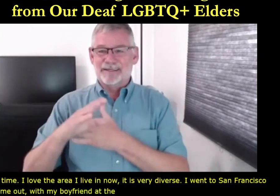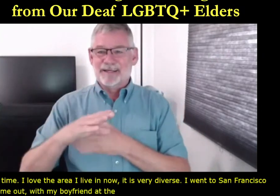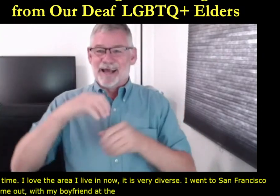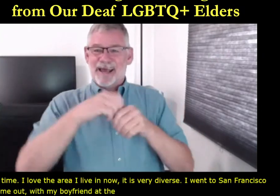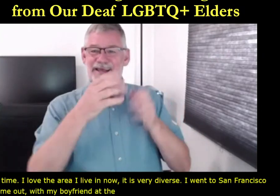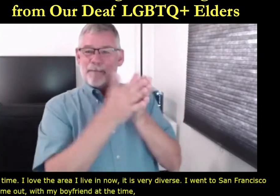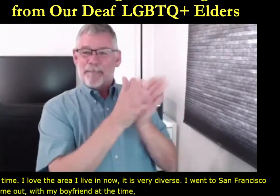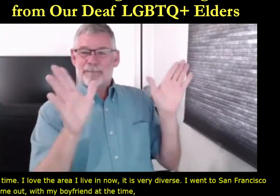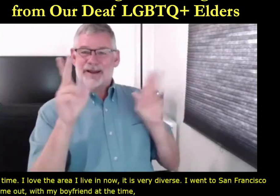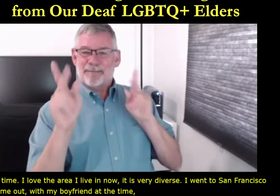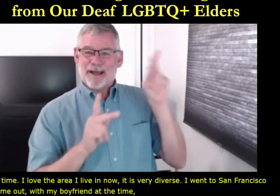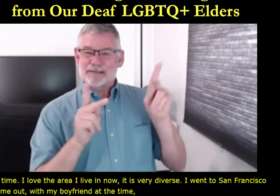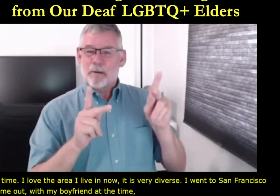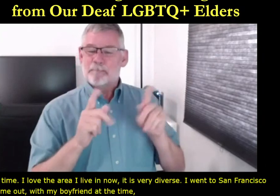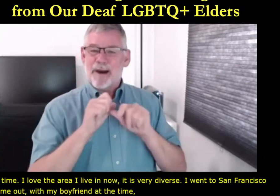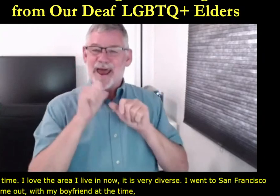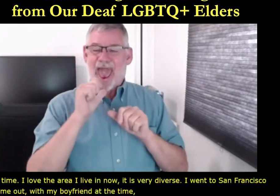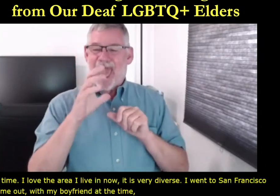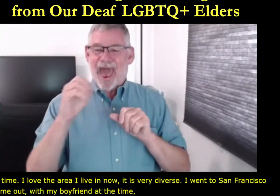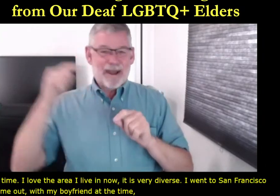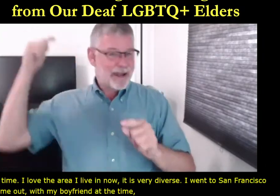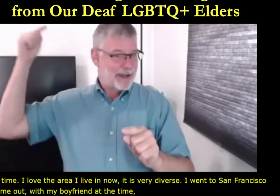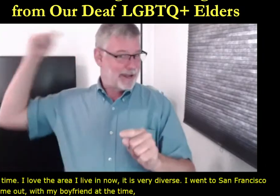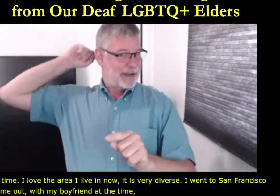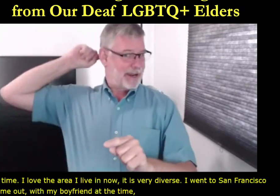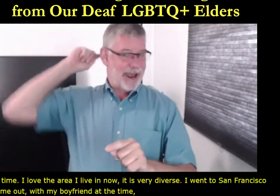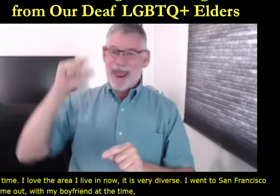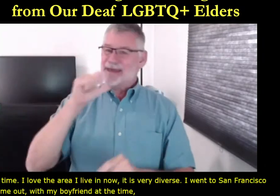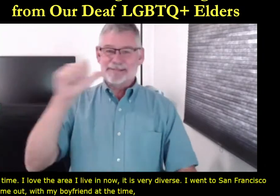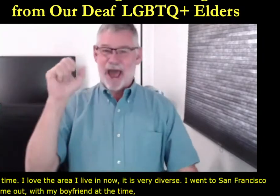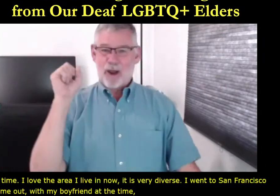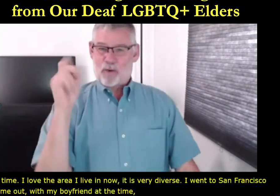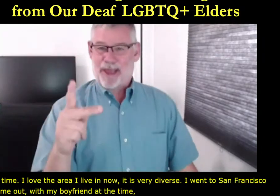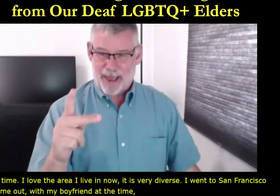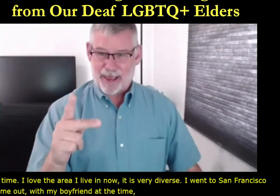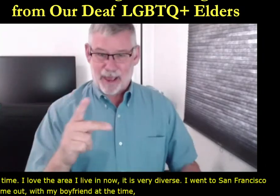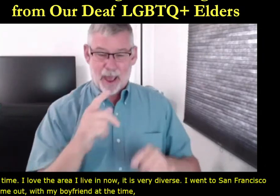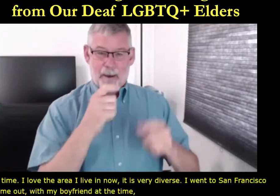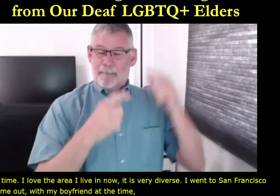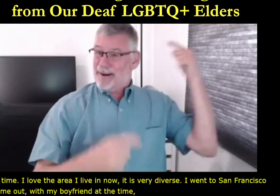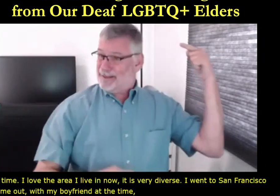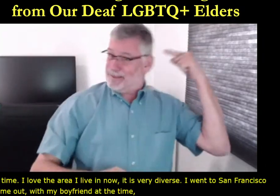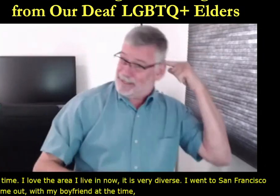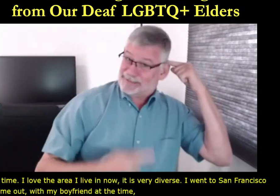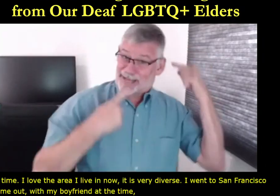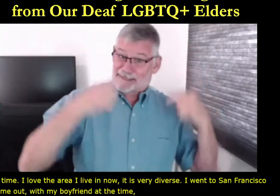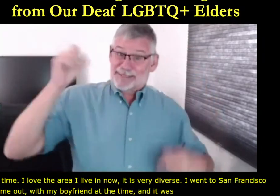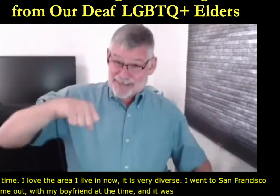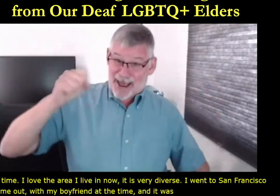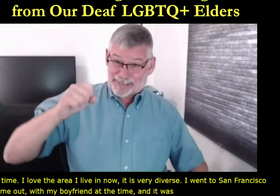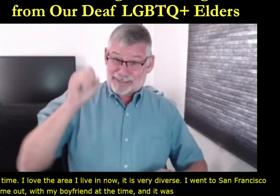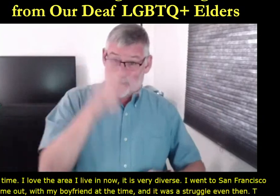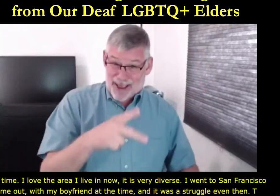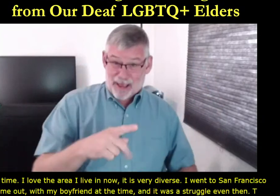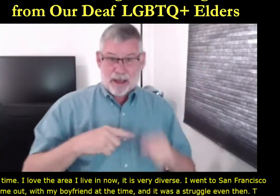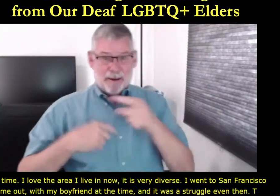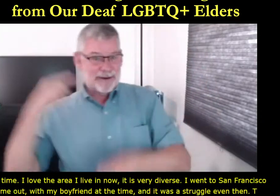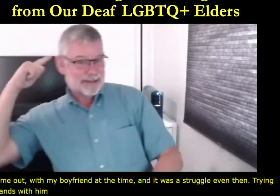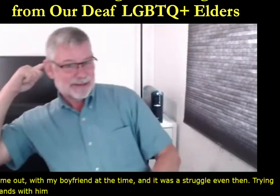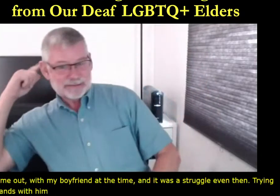trying to hold hands with him in public it just it was still ingrained in me that it was not okay to do that there was part of me